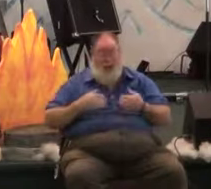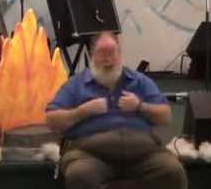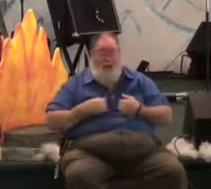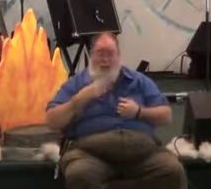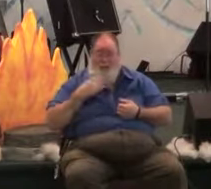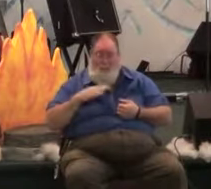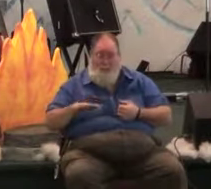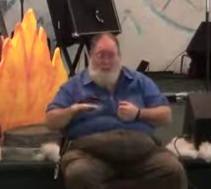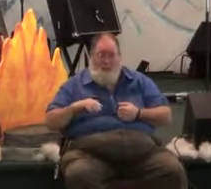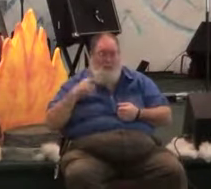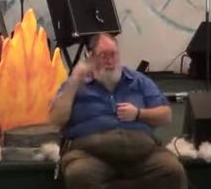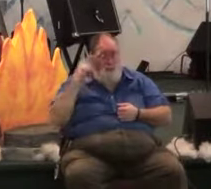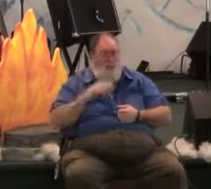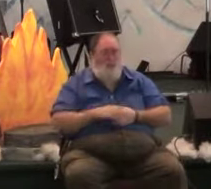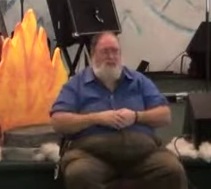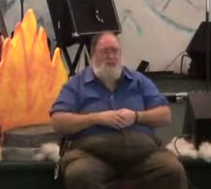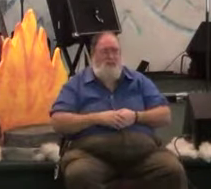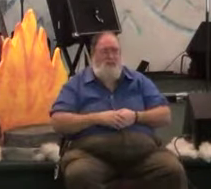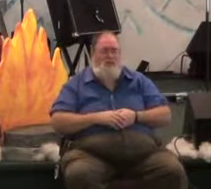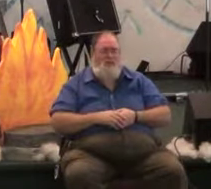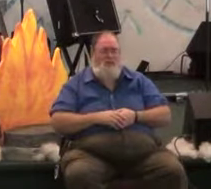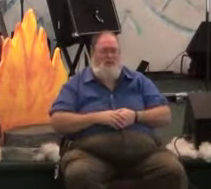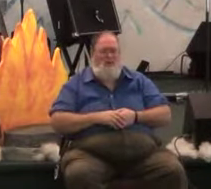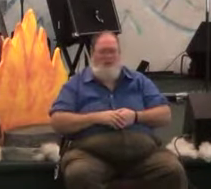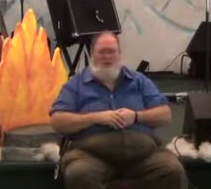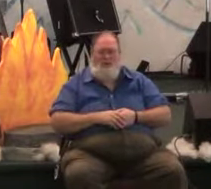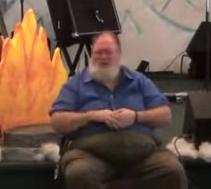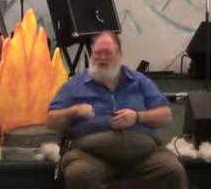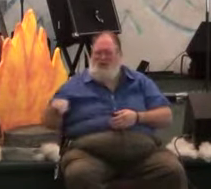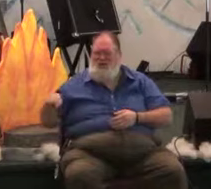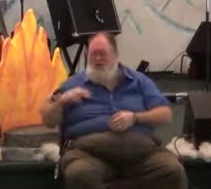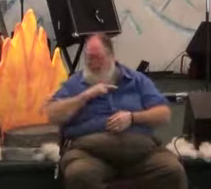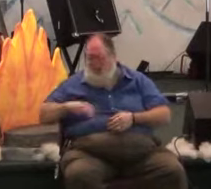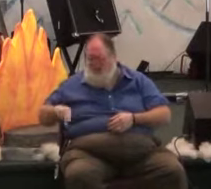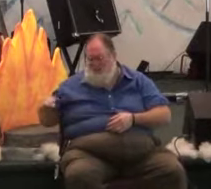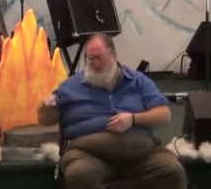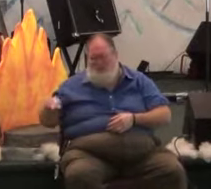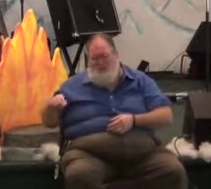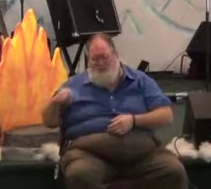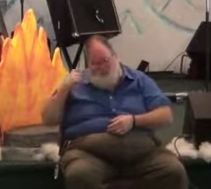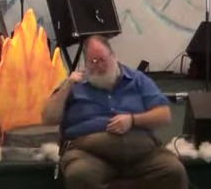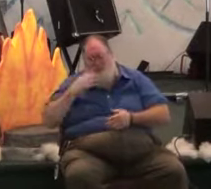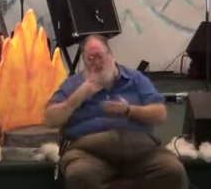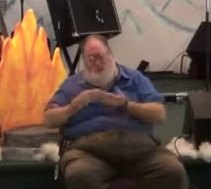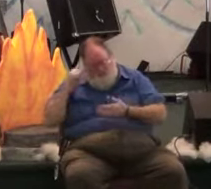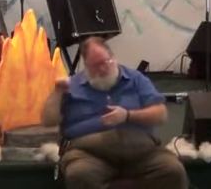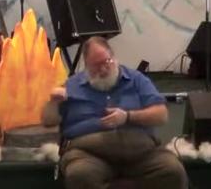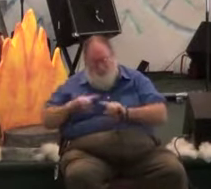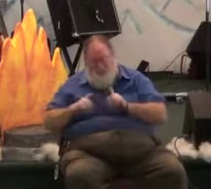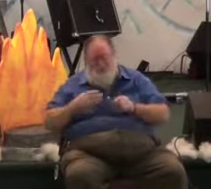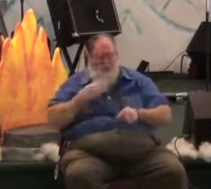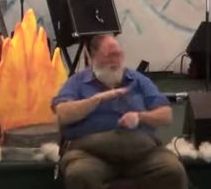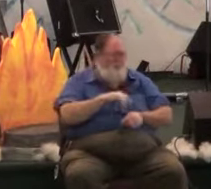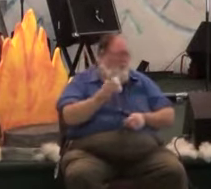He thought it was good for him, but it was bad for others. He's in this king position. He's got all this authority